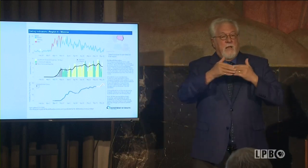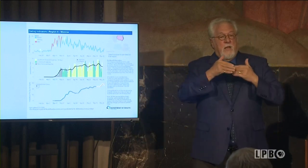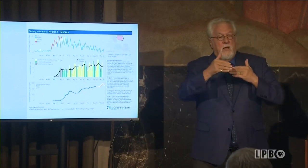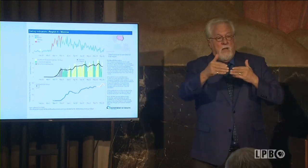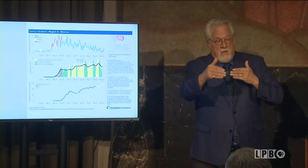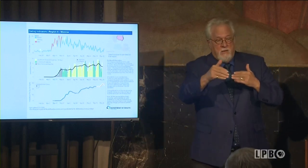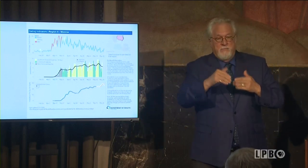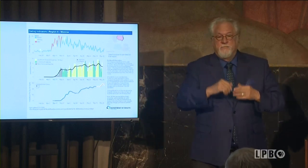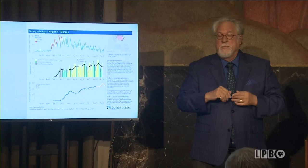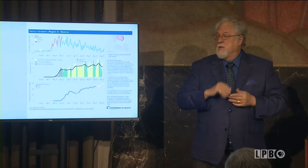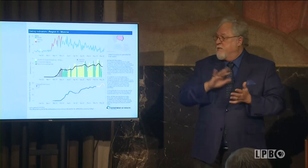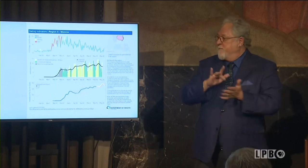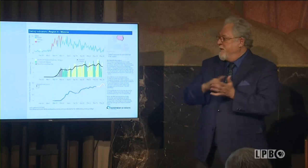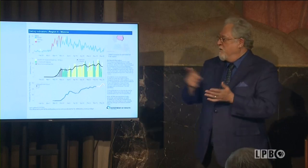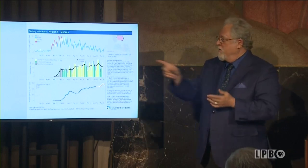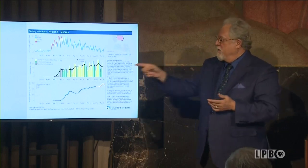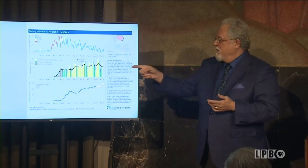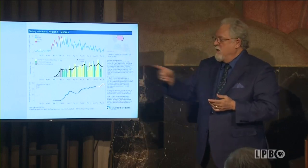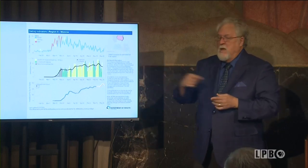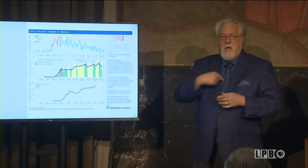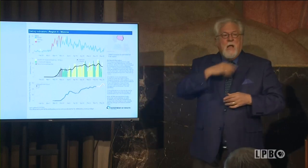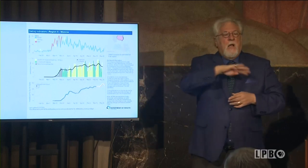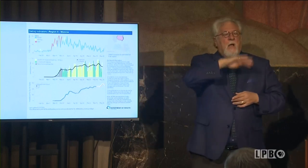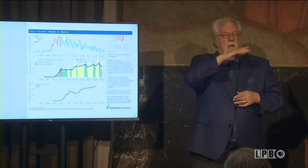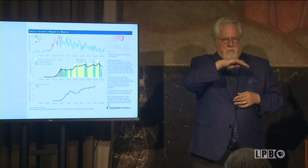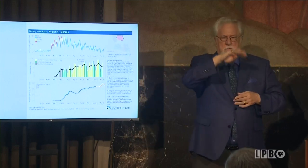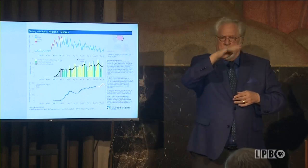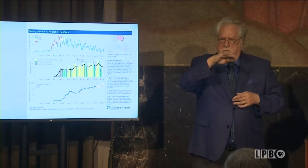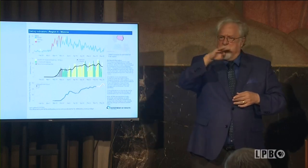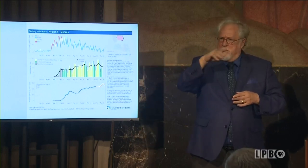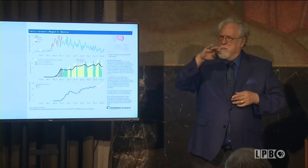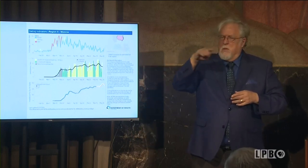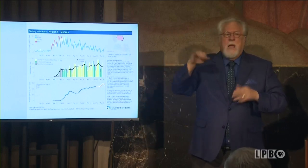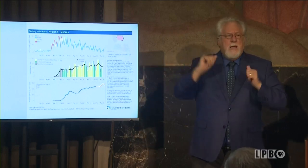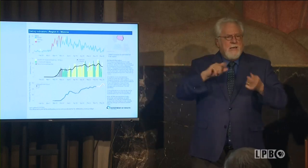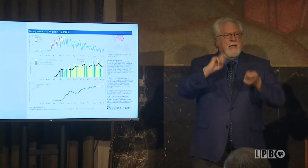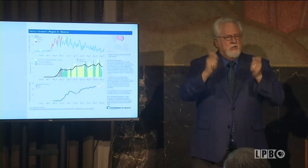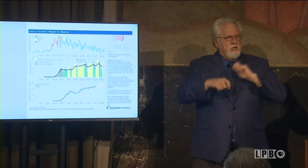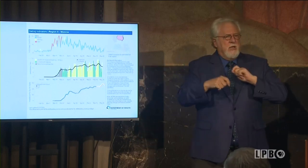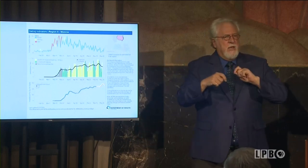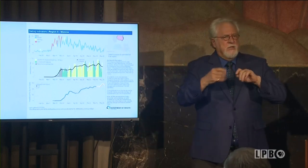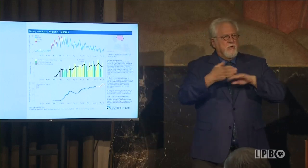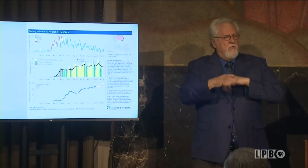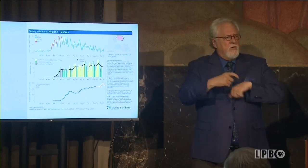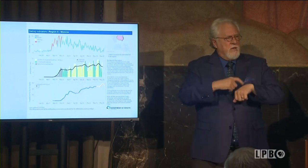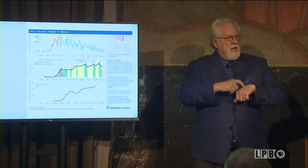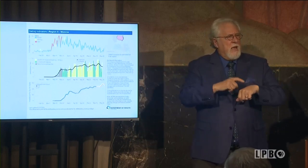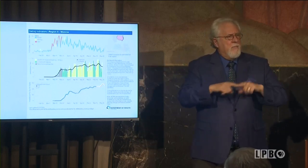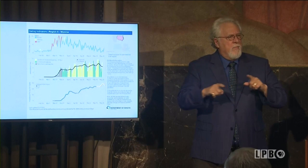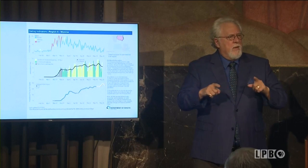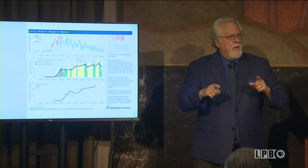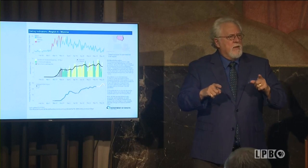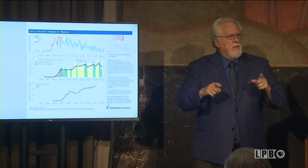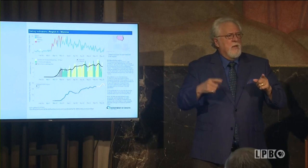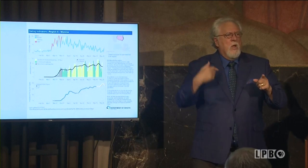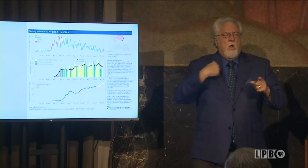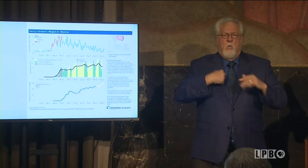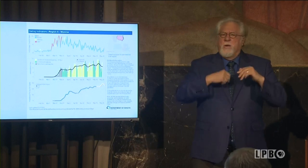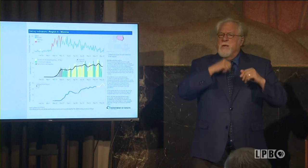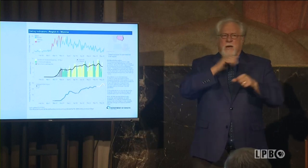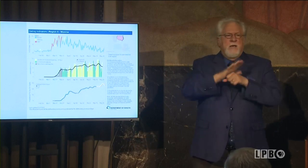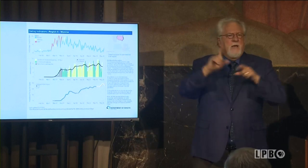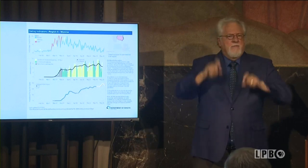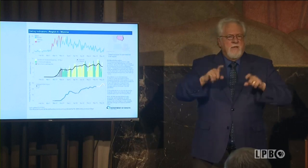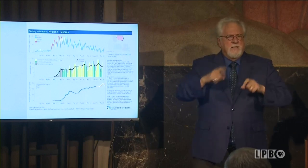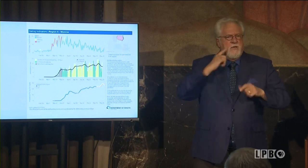that middle curve. So again, it's very undulating. We know that this stuff can change over time. Region 8 is another area that was significantly under-tested for most